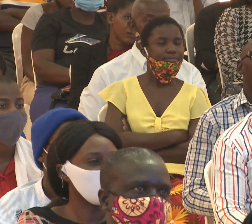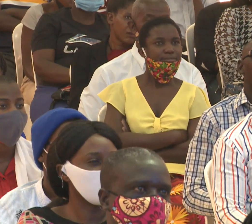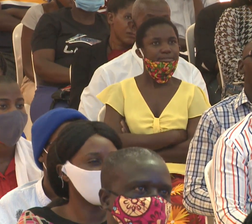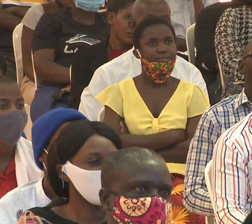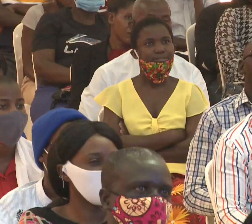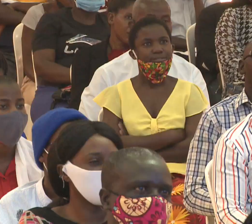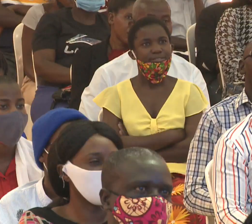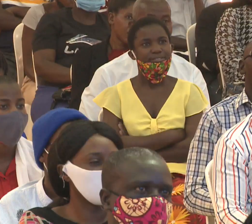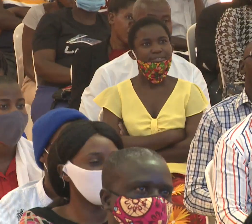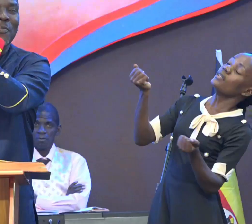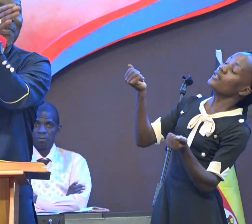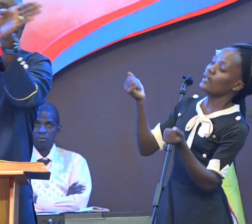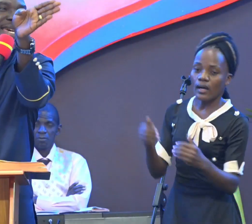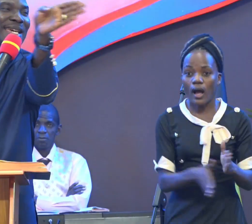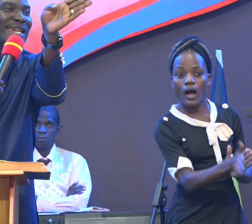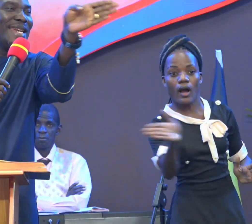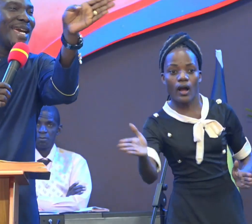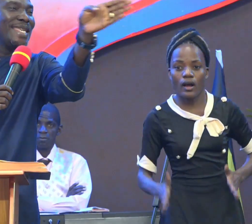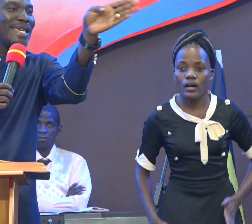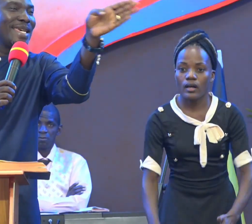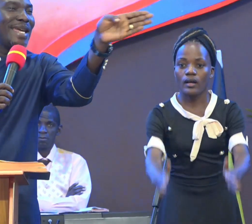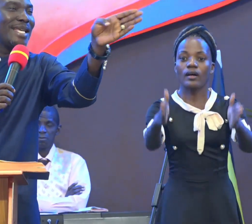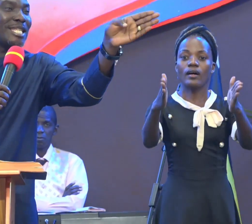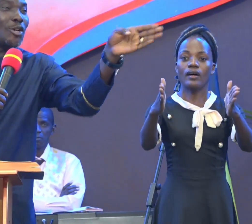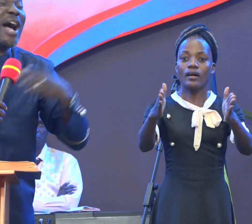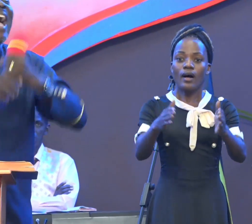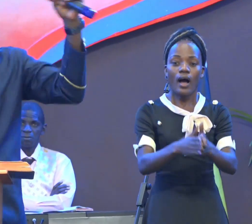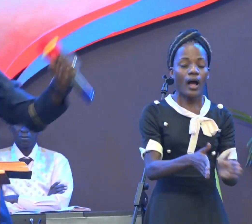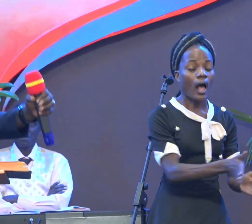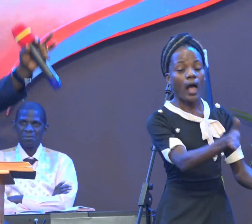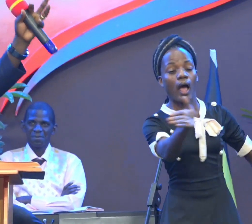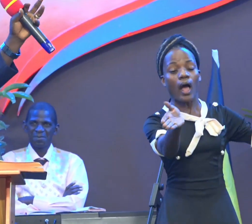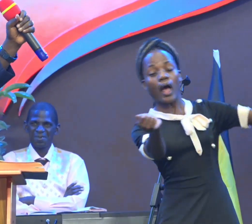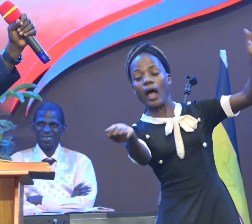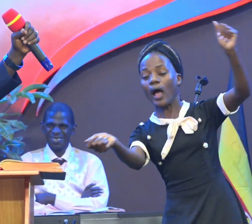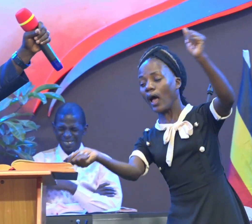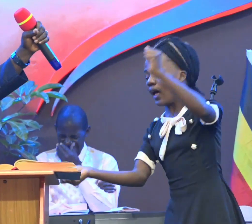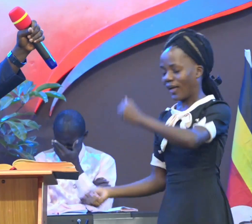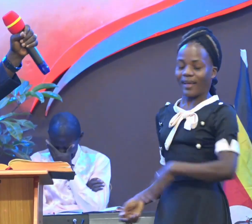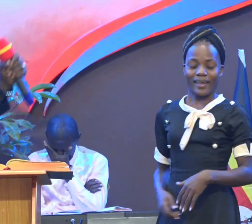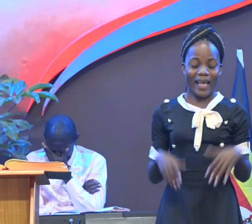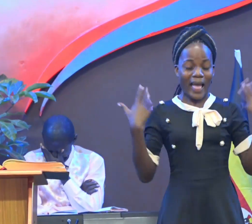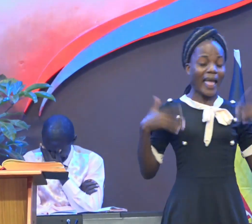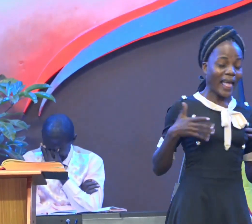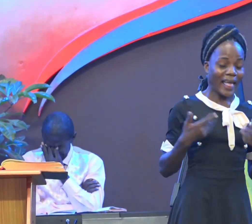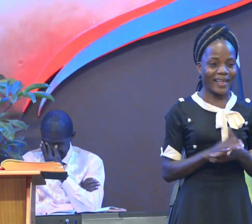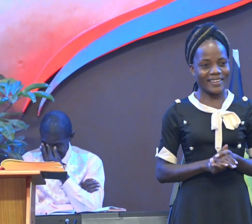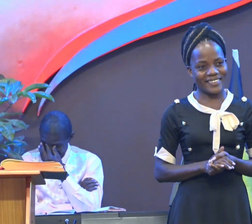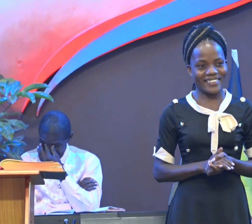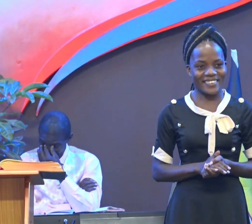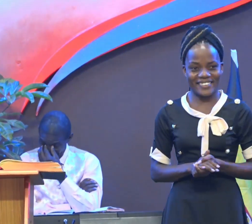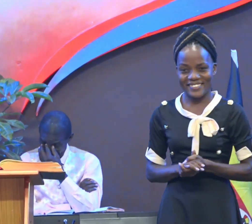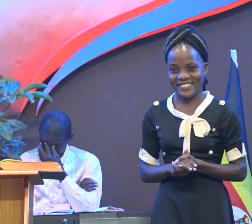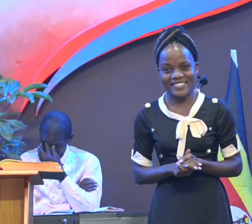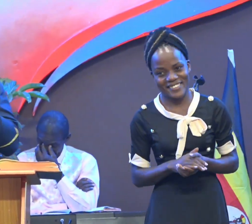Sleep came for me. Gundo. I left the main wheel. I went into the bush. Pastor